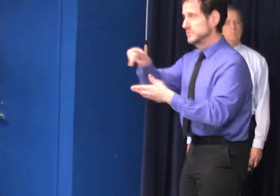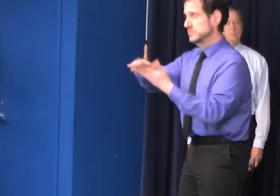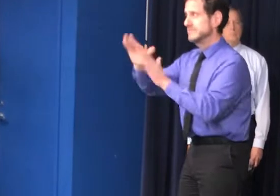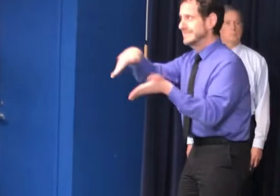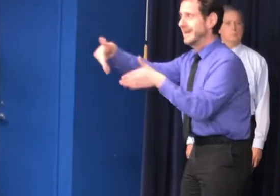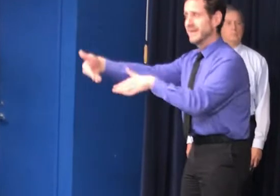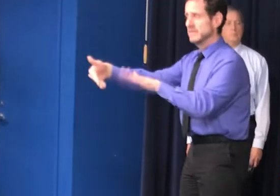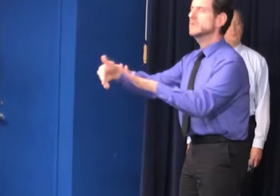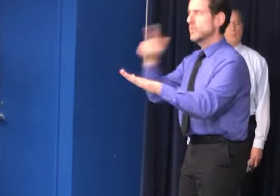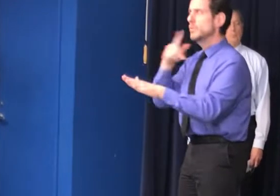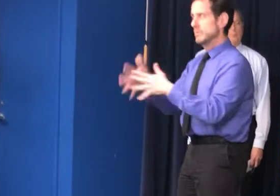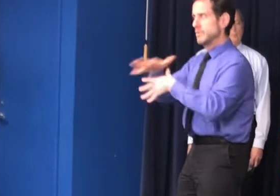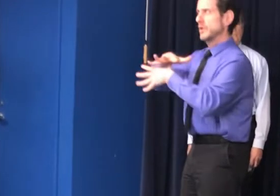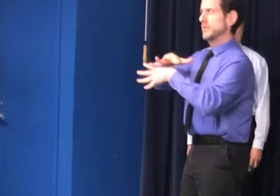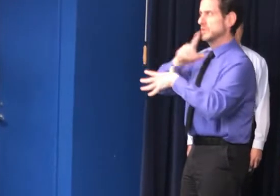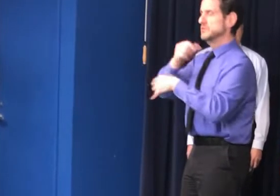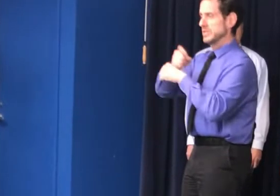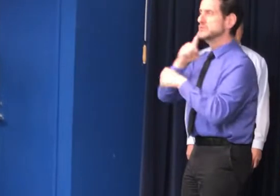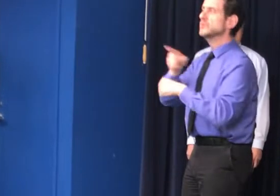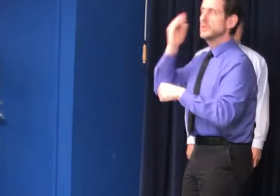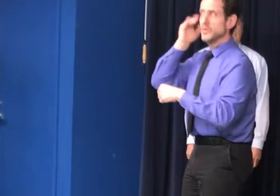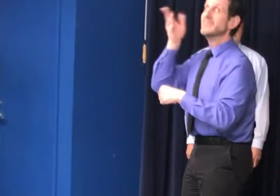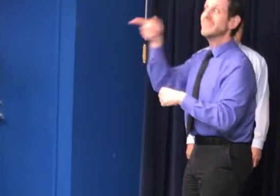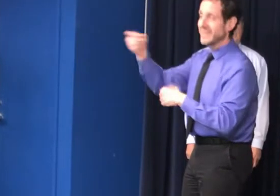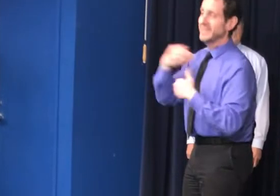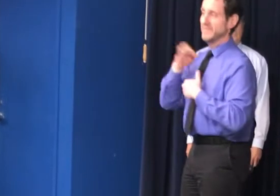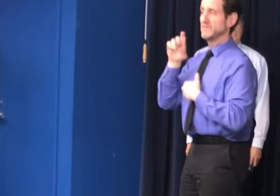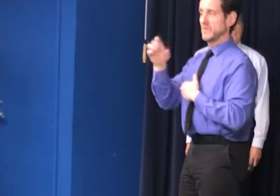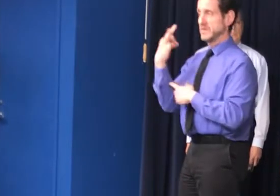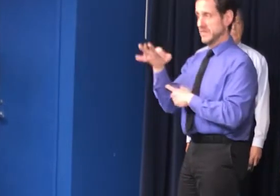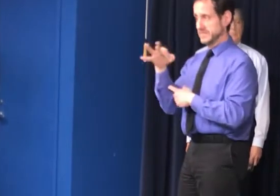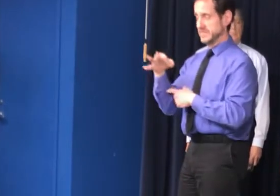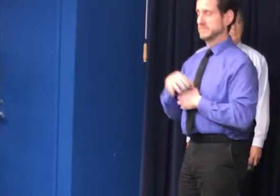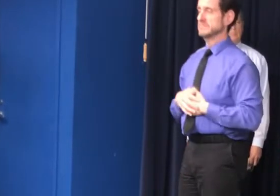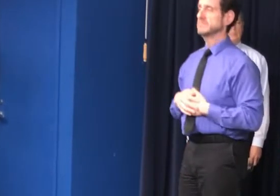And the final priority is, of course, healthcare workers and